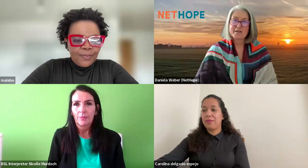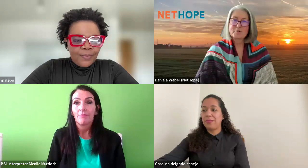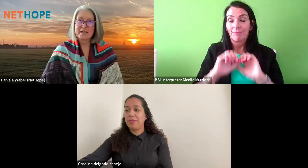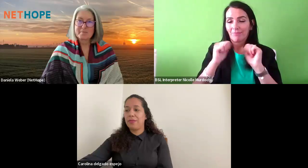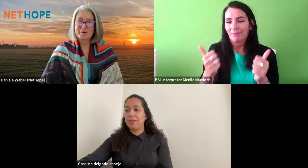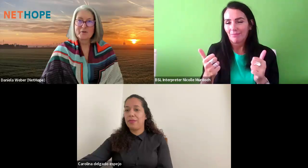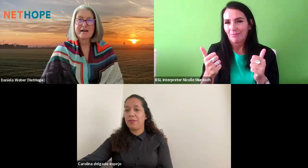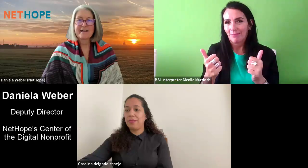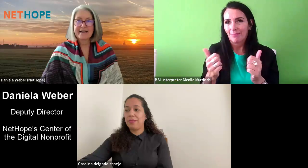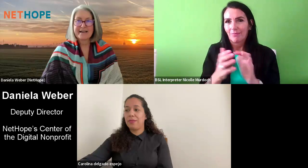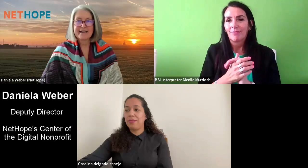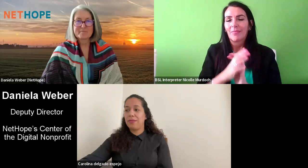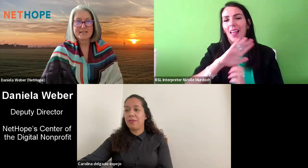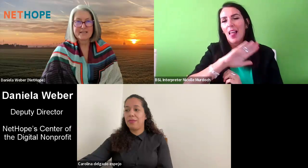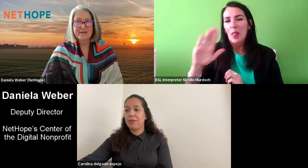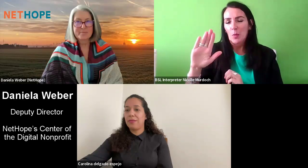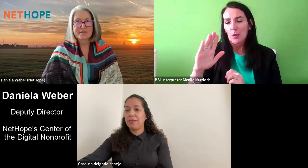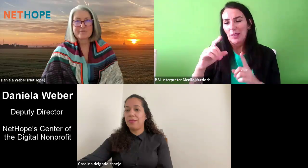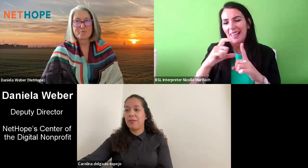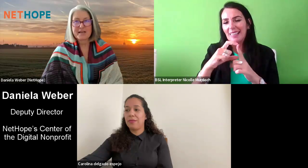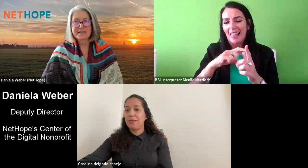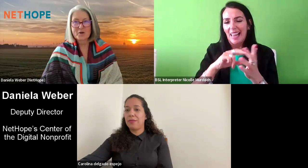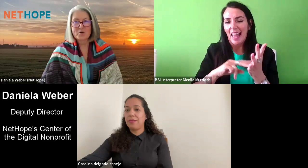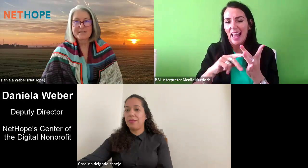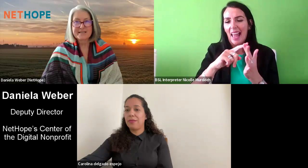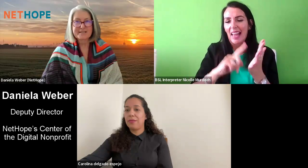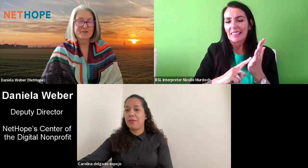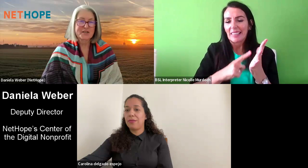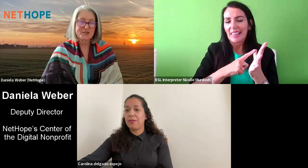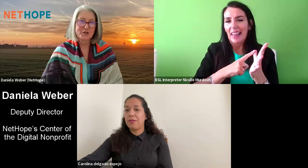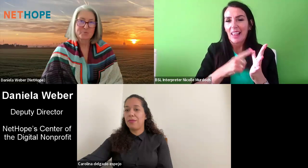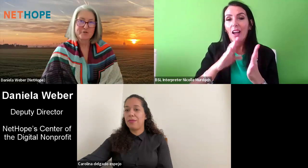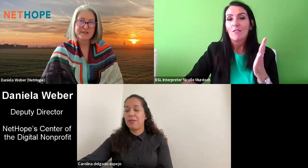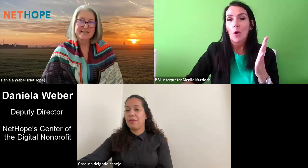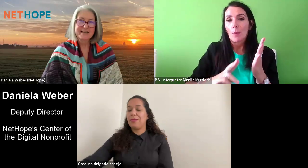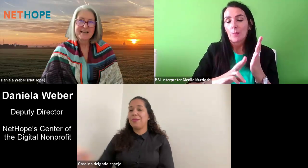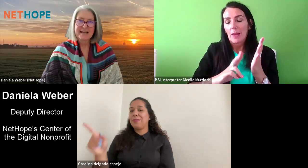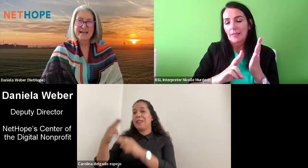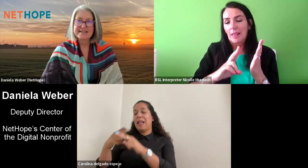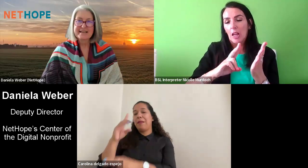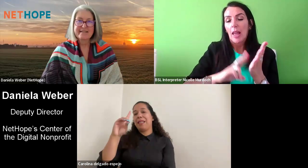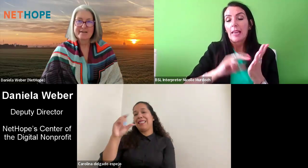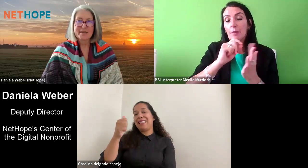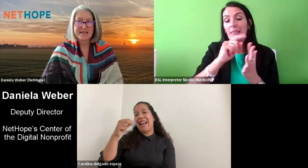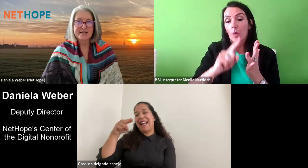so much, Malebo. Hi, I'm Daniela Weber from NetHope, the Center for Digital Nonprofit,